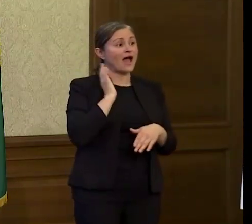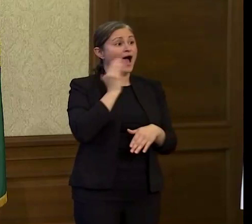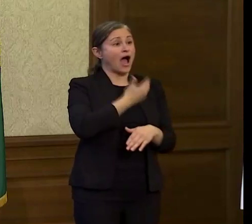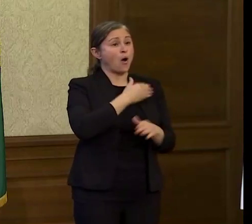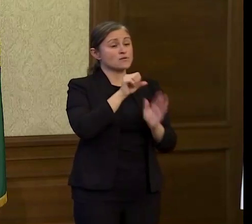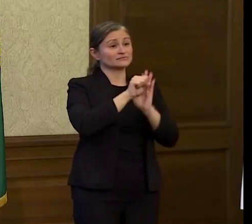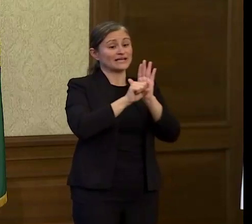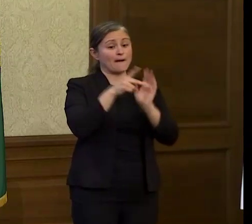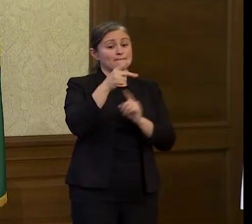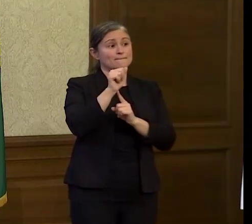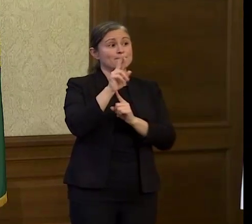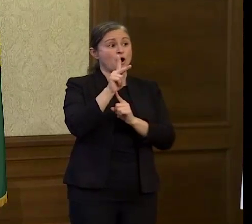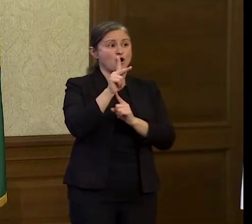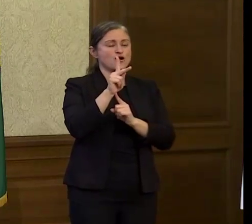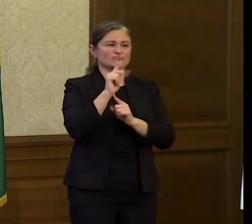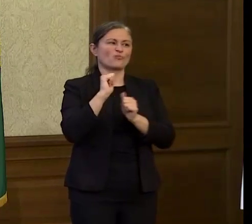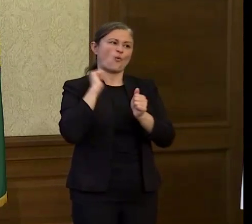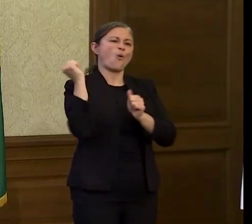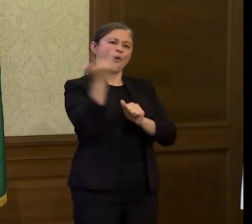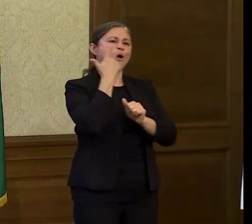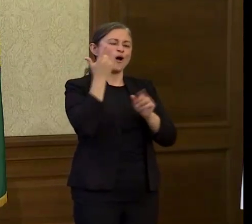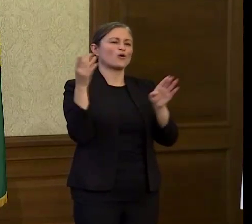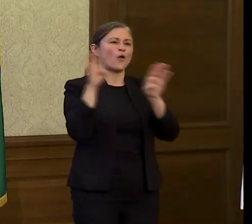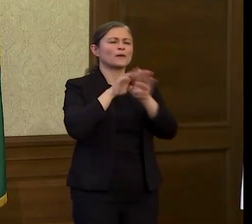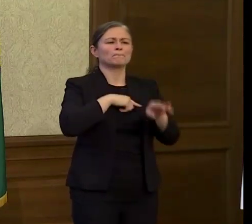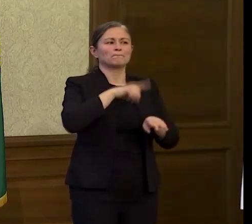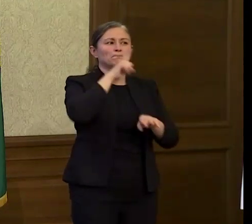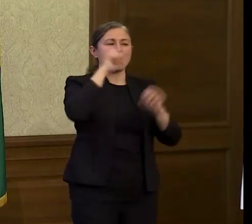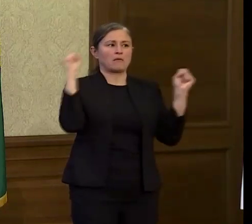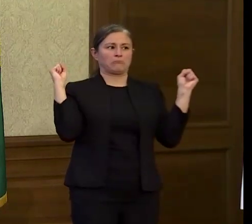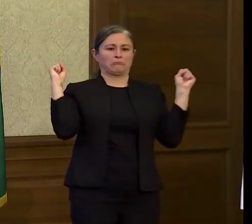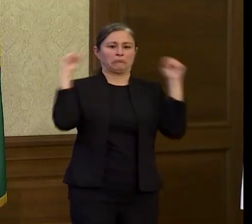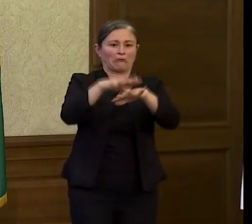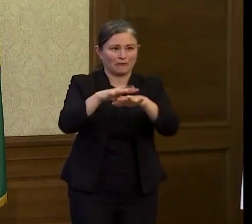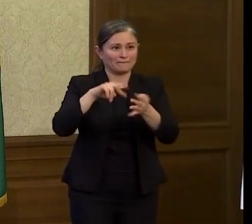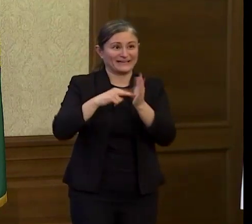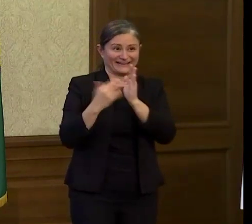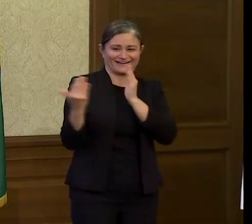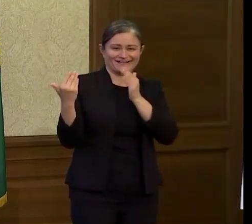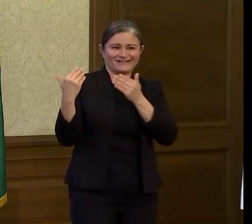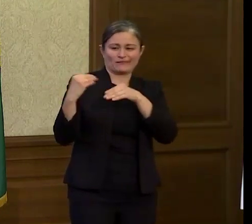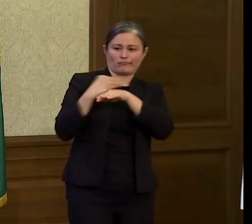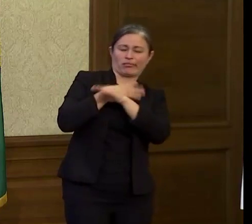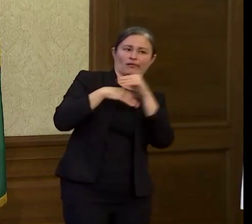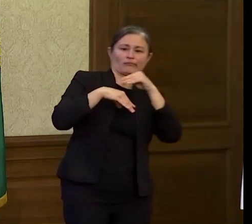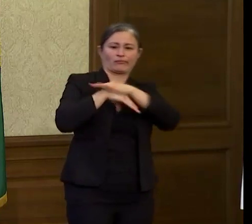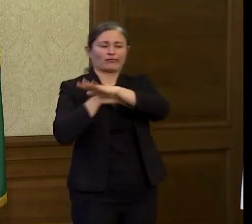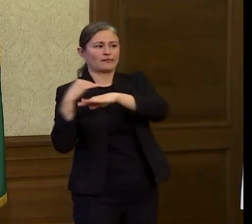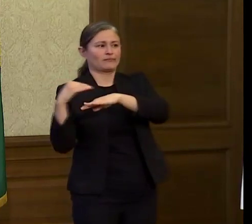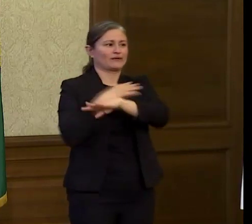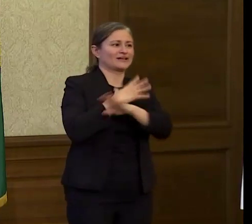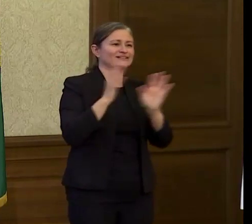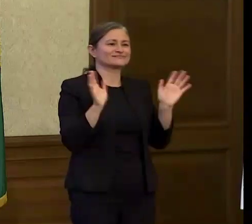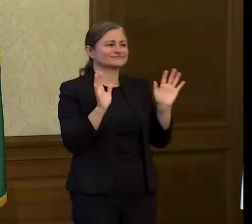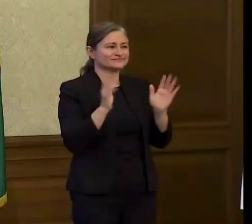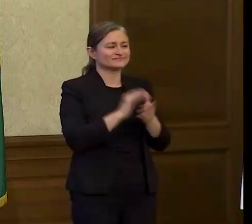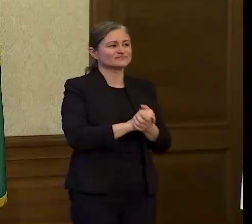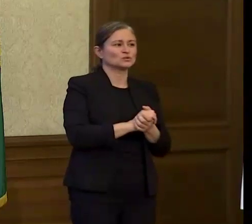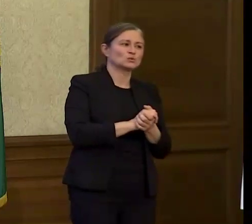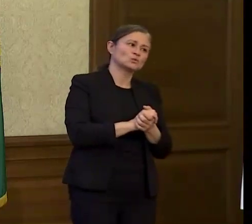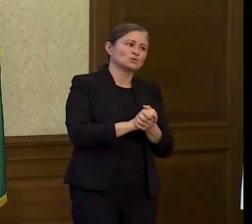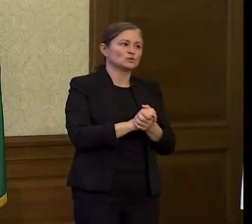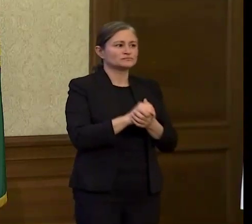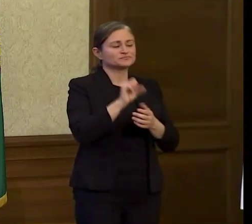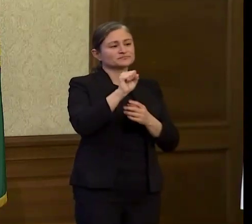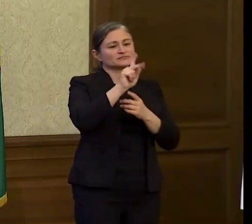other. It's tulip season in the Skagit Valley, but that festival is canceled for the